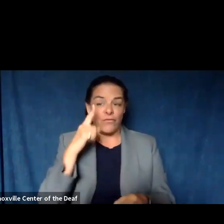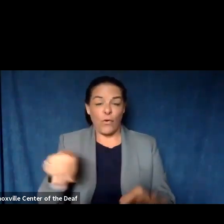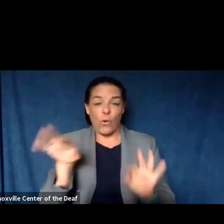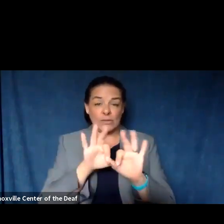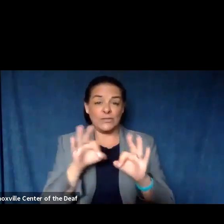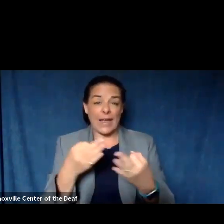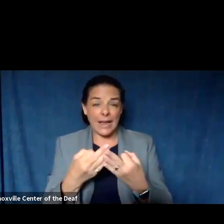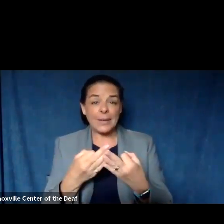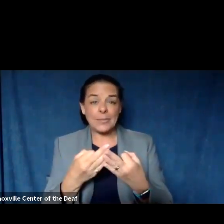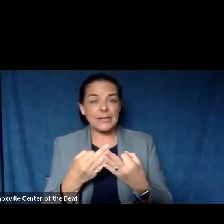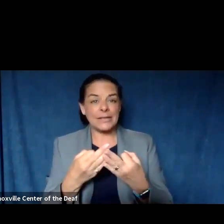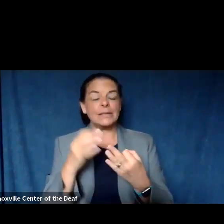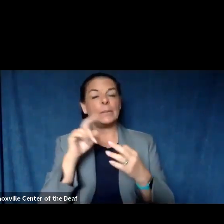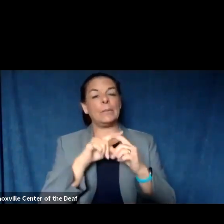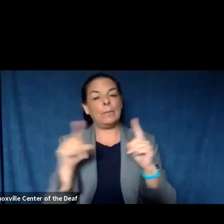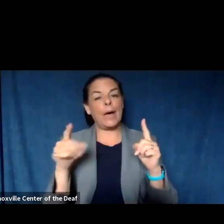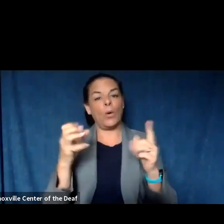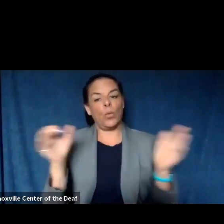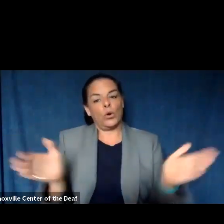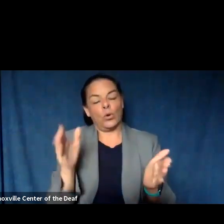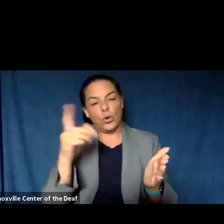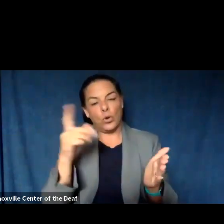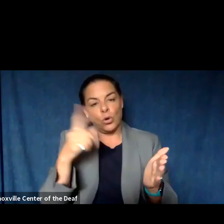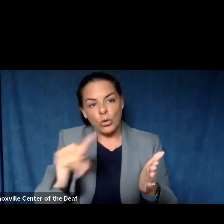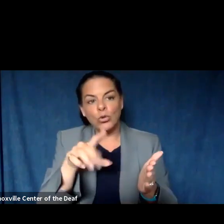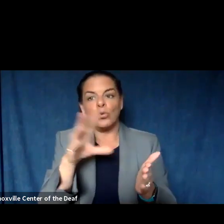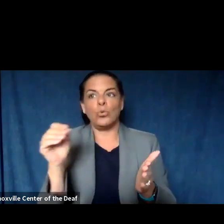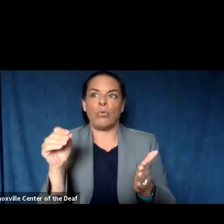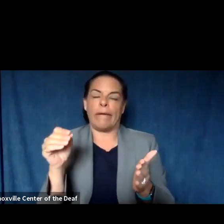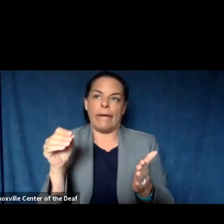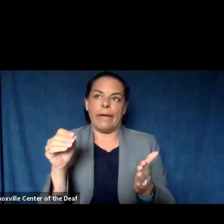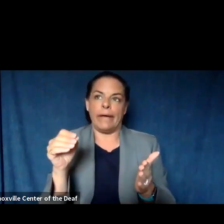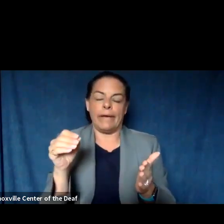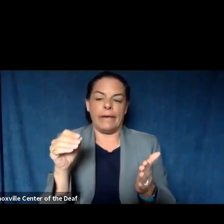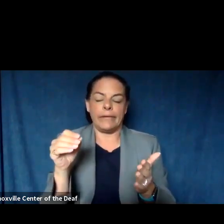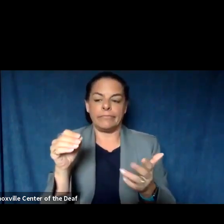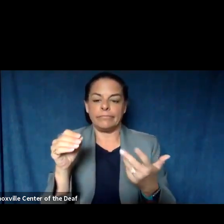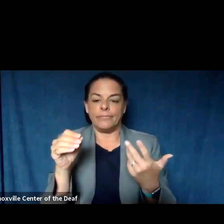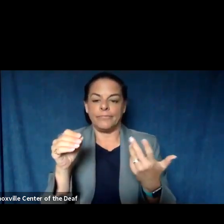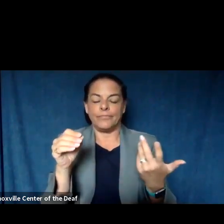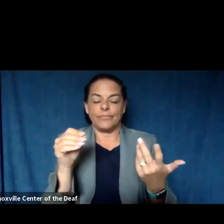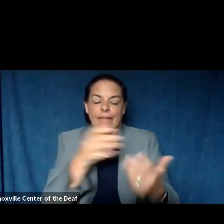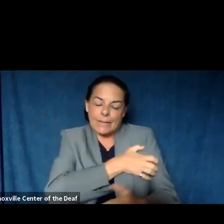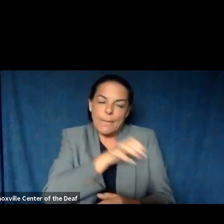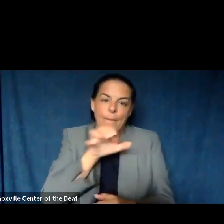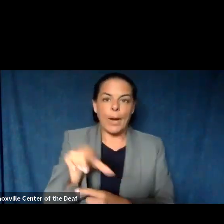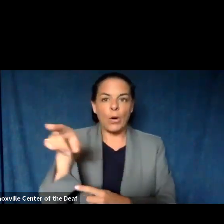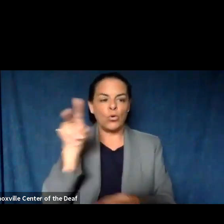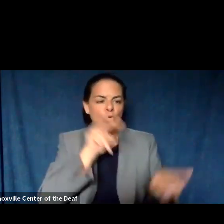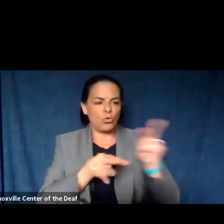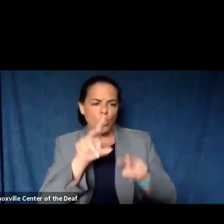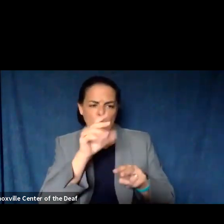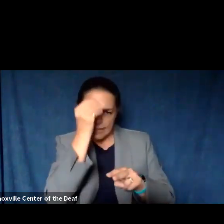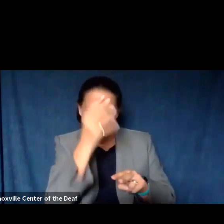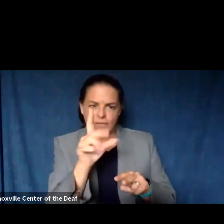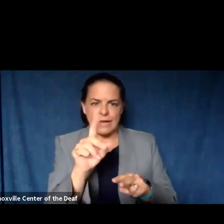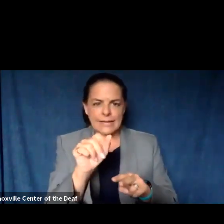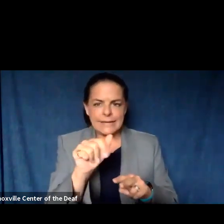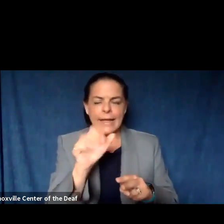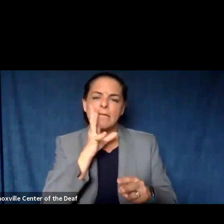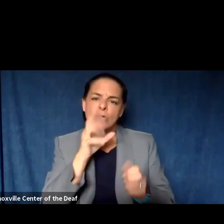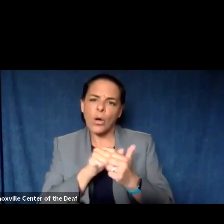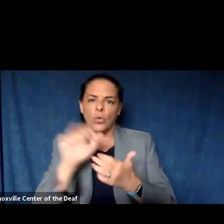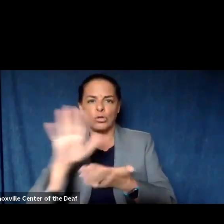want to encourage people and empower people to look at the data that's out there, talk to your schools, talk to your medical